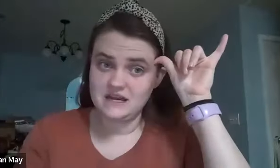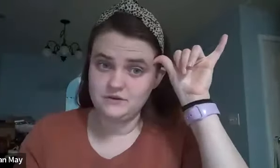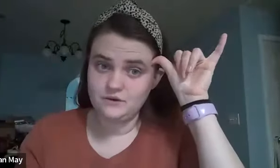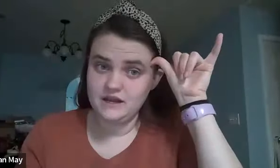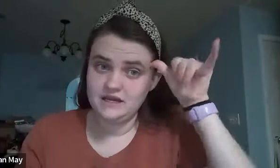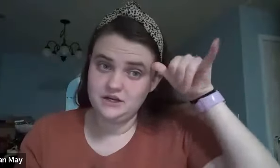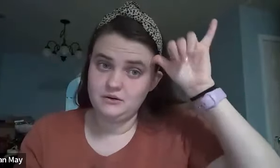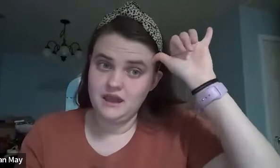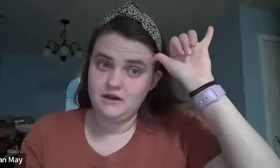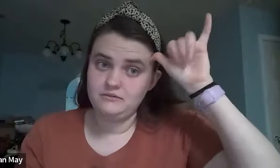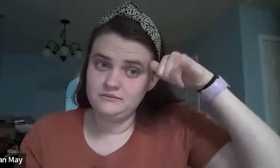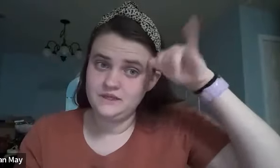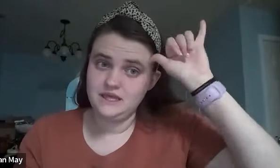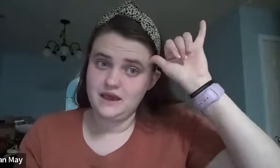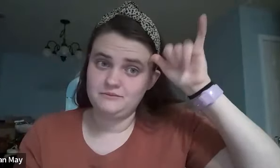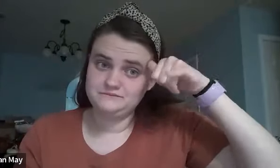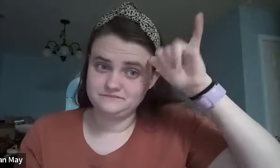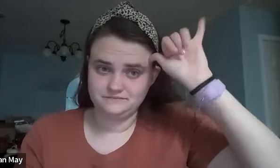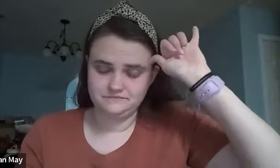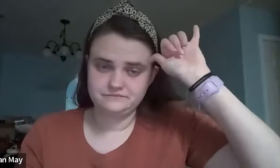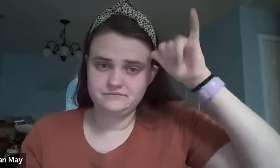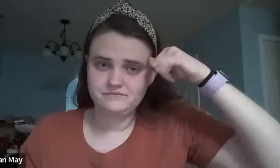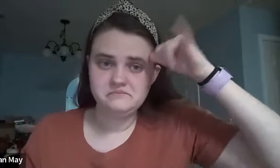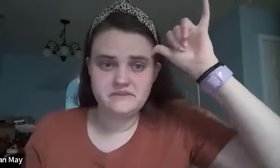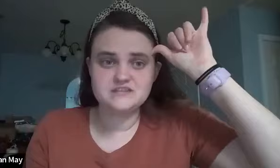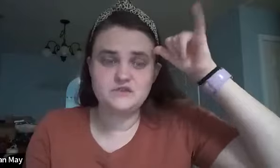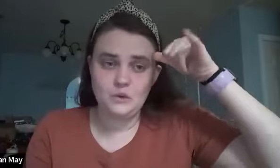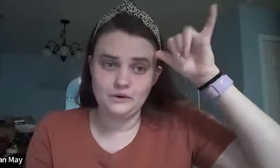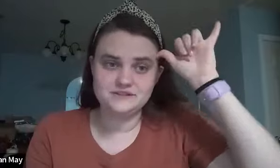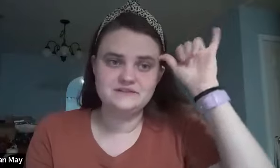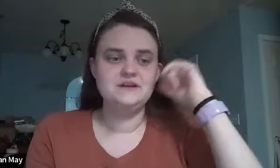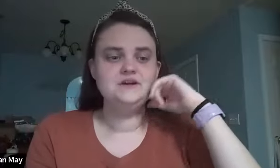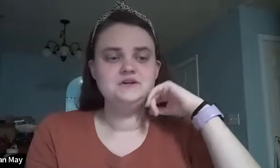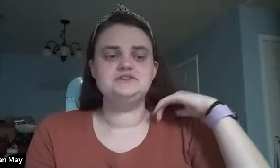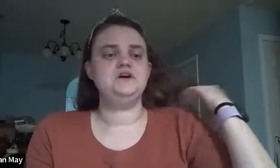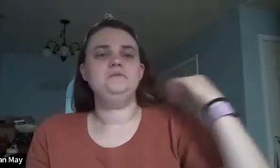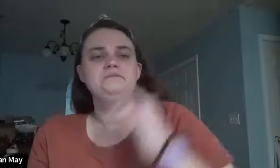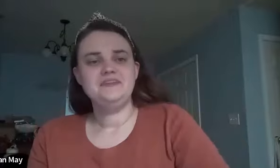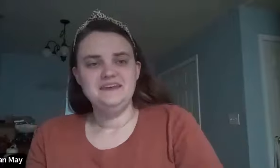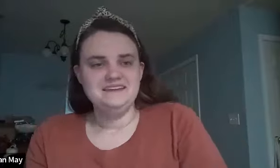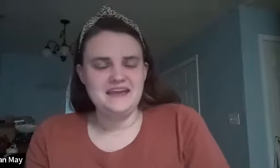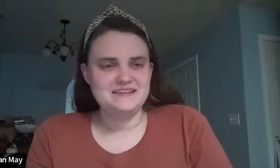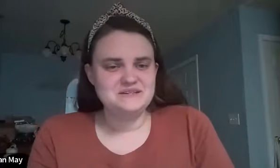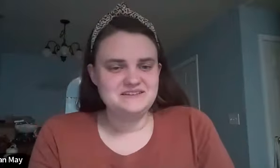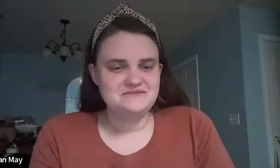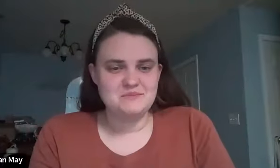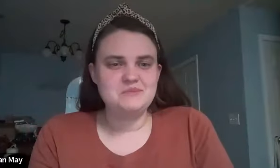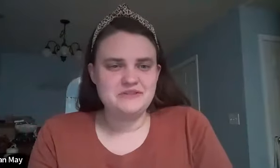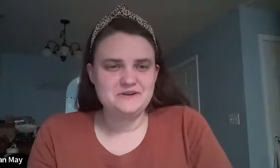of your forehead, and you go cow, cow. And that's for the horns. So, yeah, it's always a little fun. I remember the first